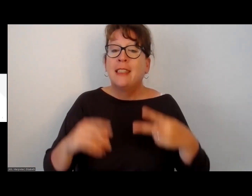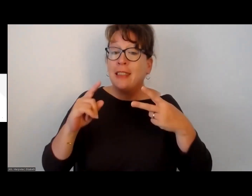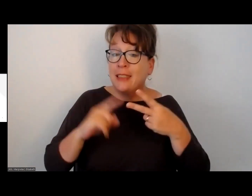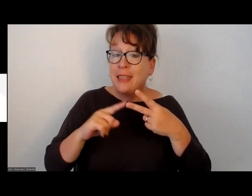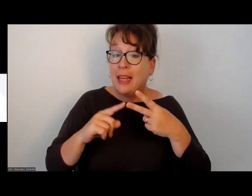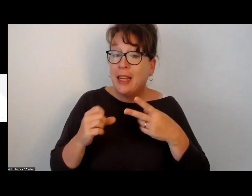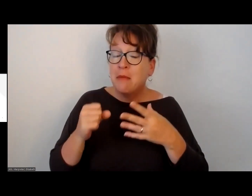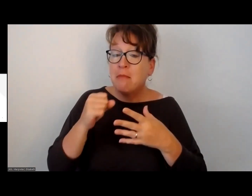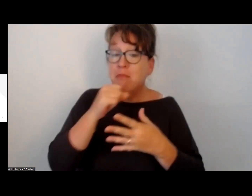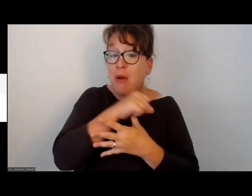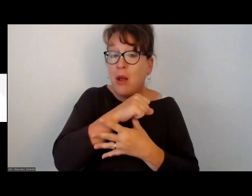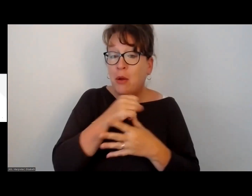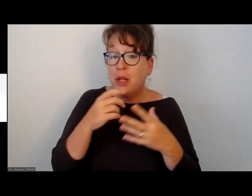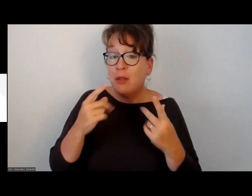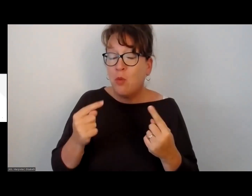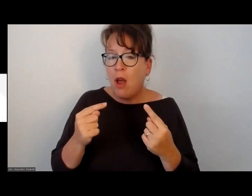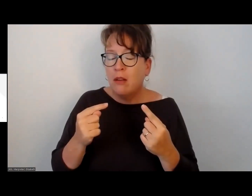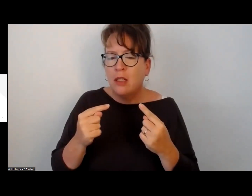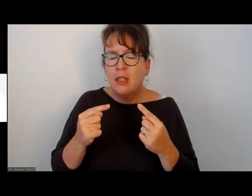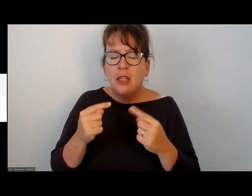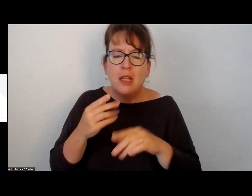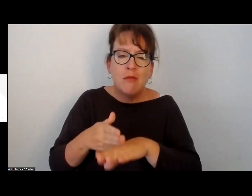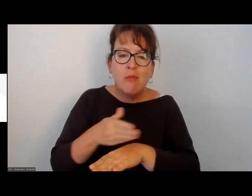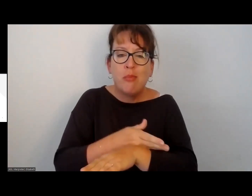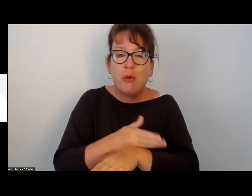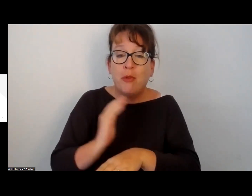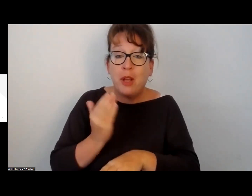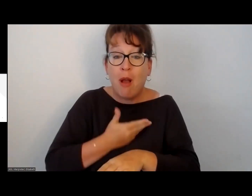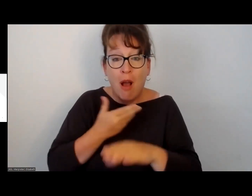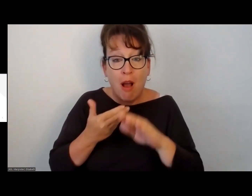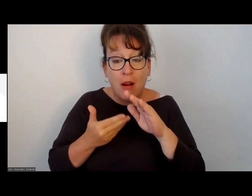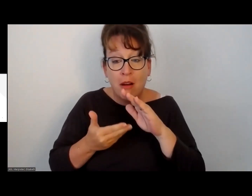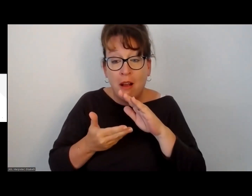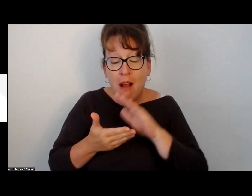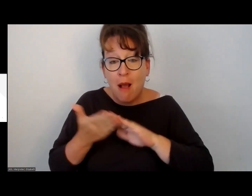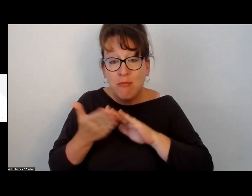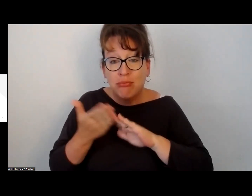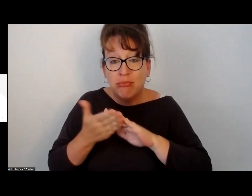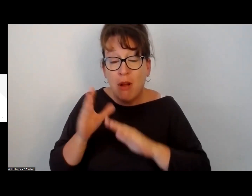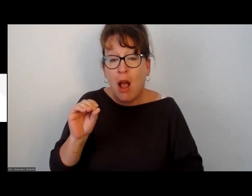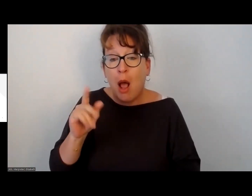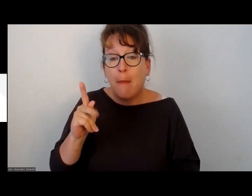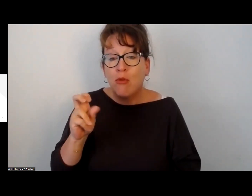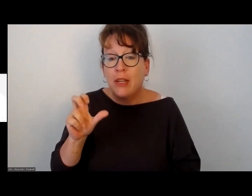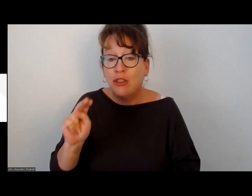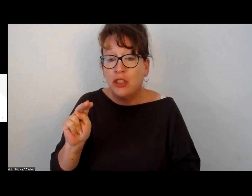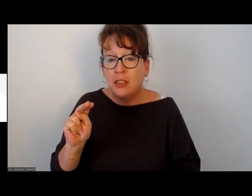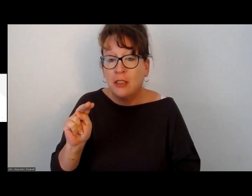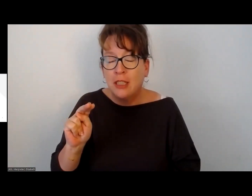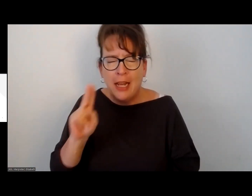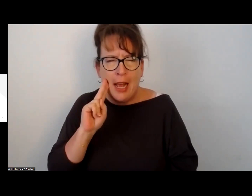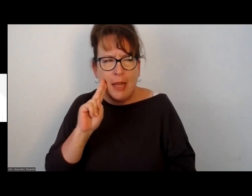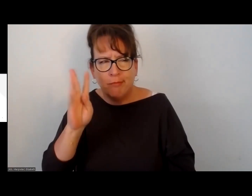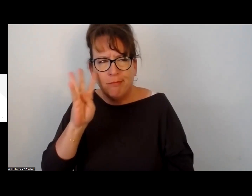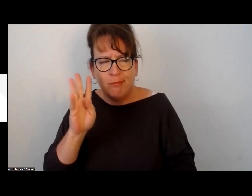operationalizing. I know I don't have a strong accent, but English is my second language, so there are some words that still don't roll out.